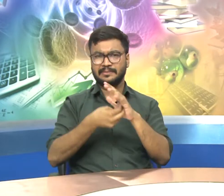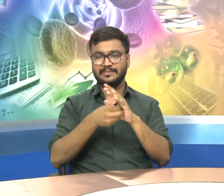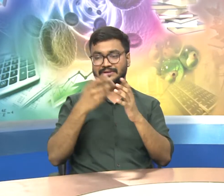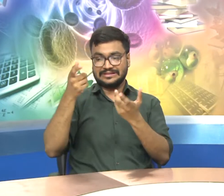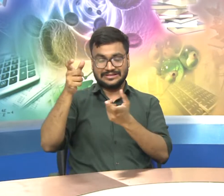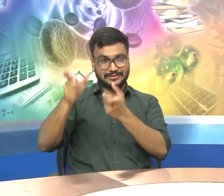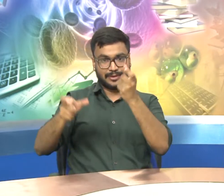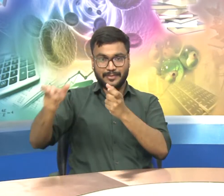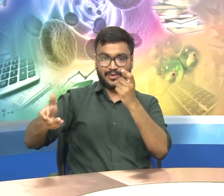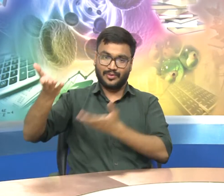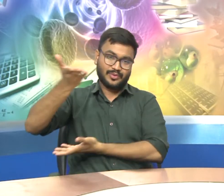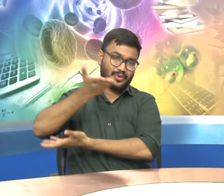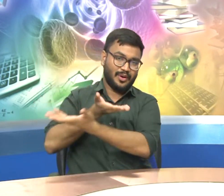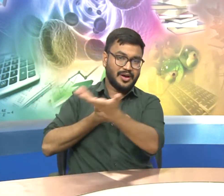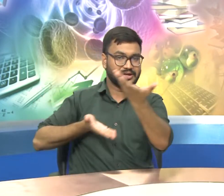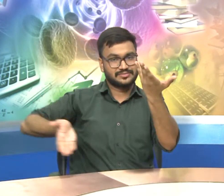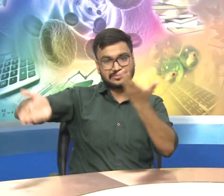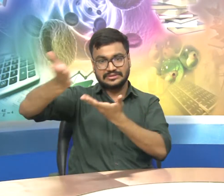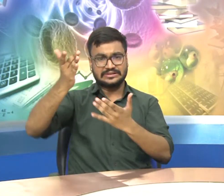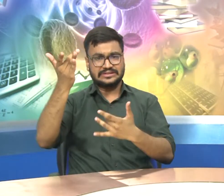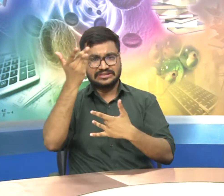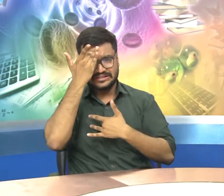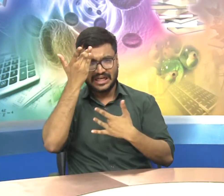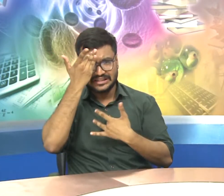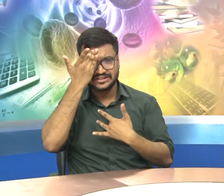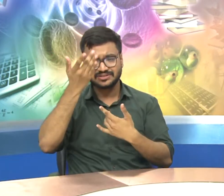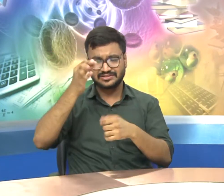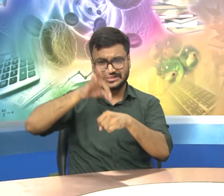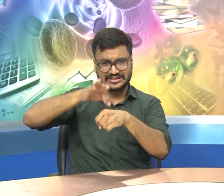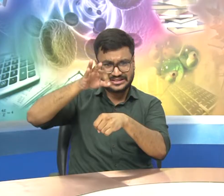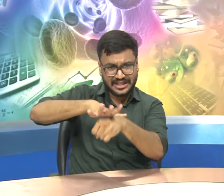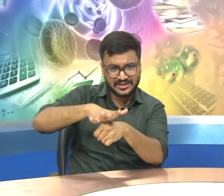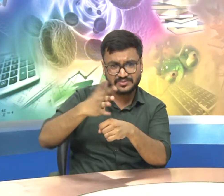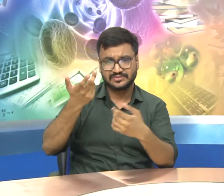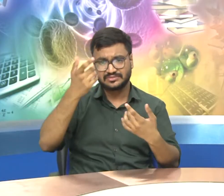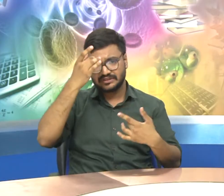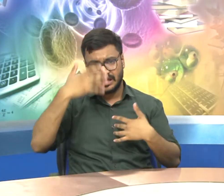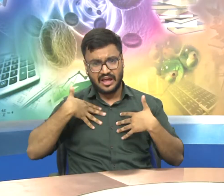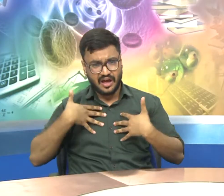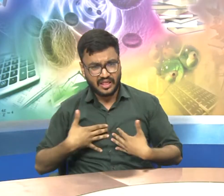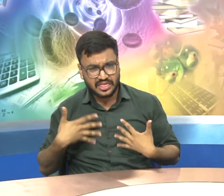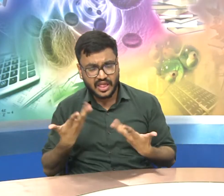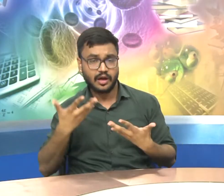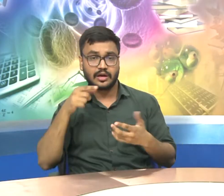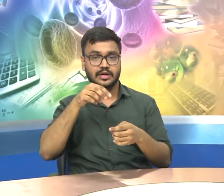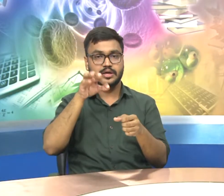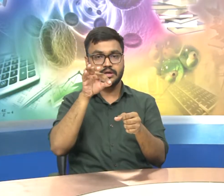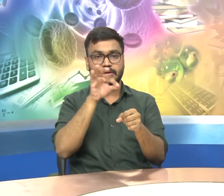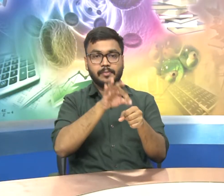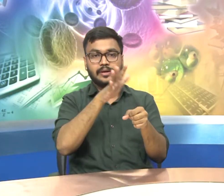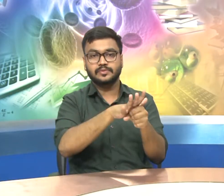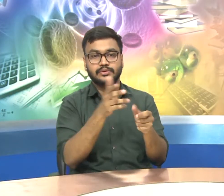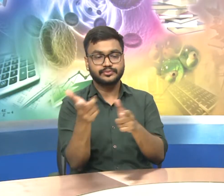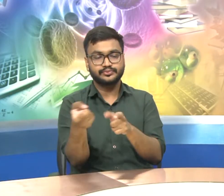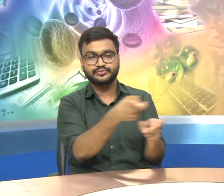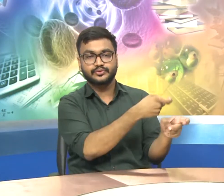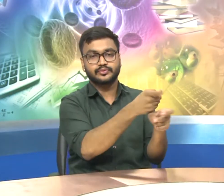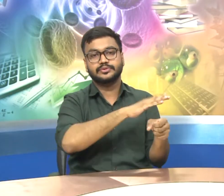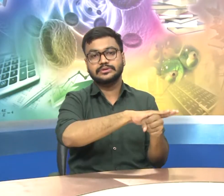most mosquitoes die. But some mosquitoes naturally have resistance to